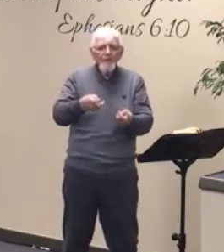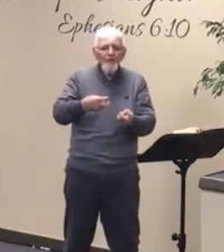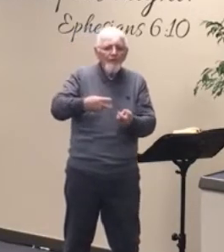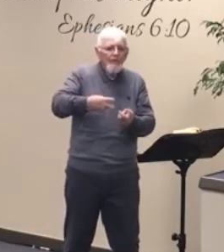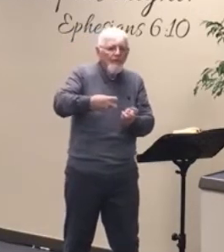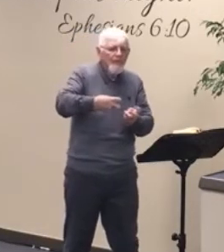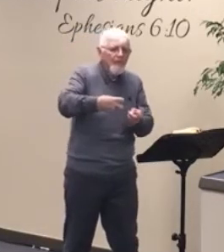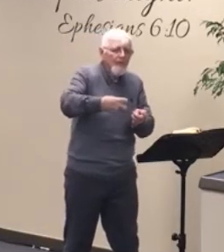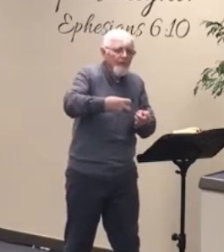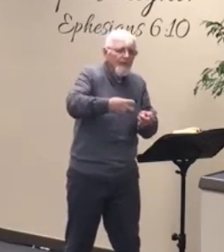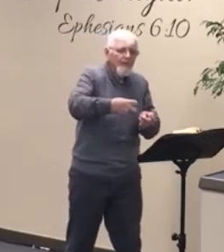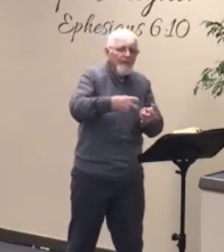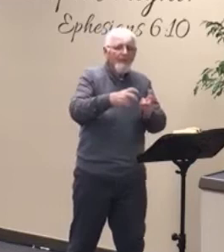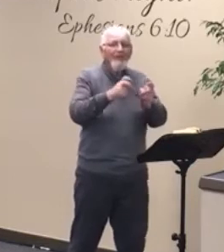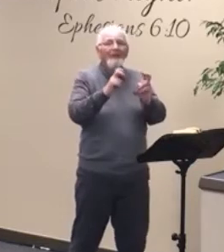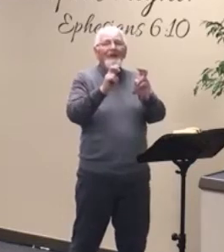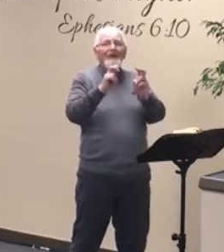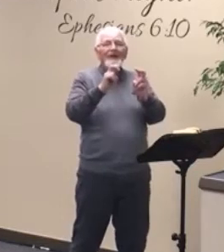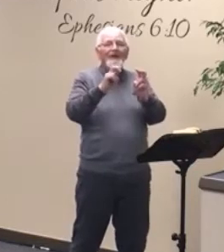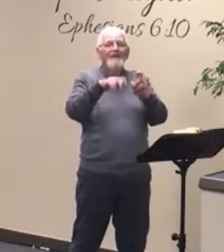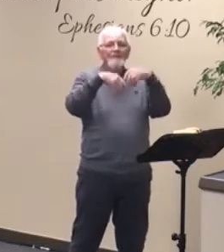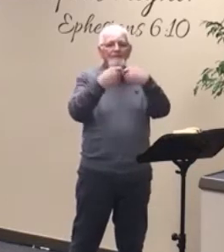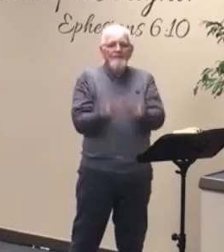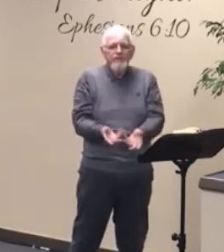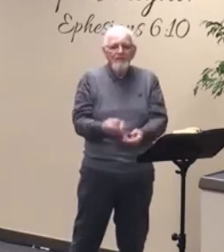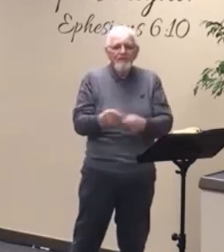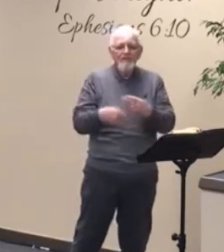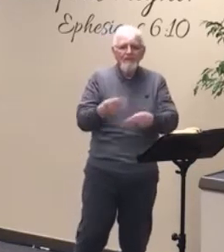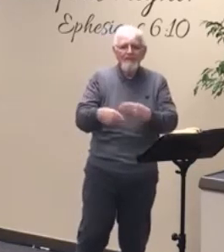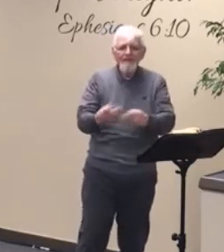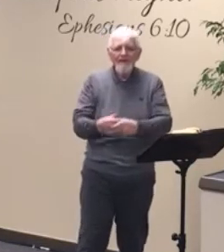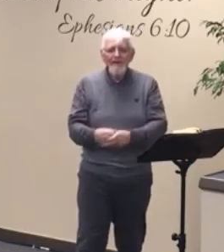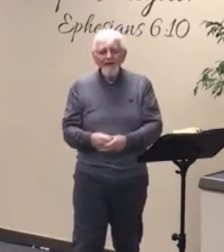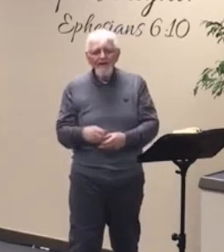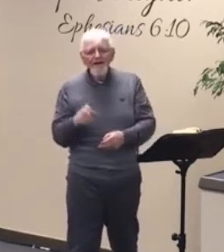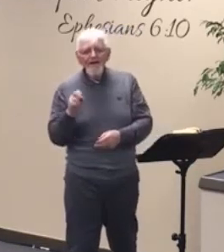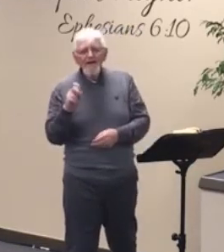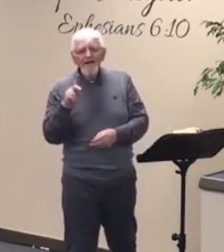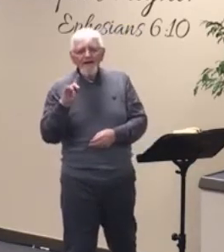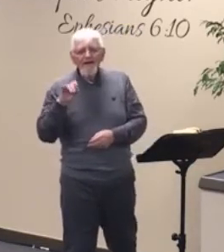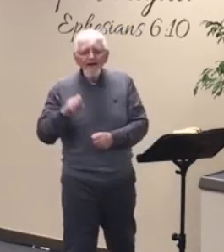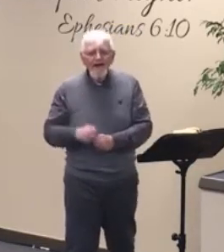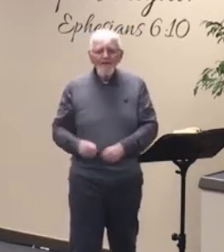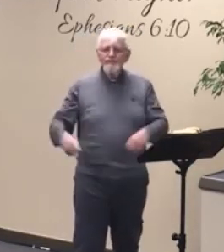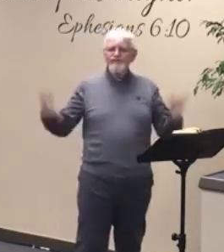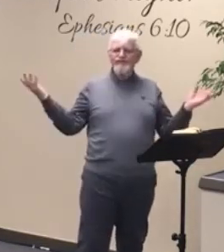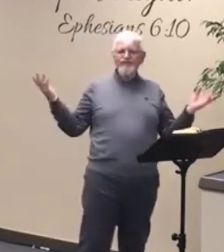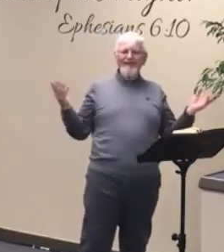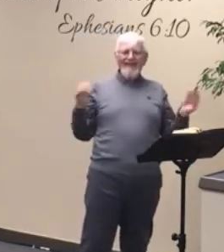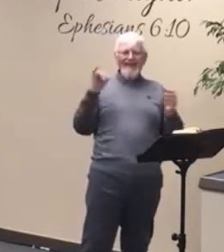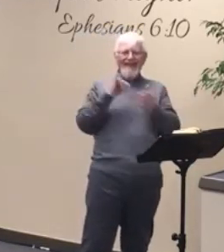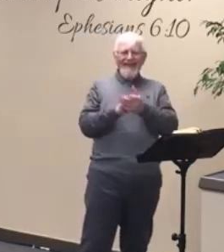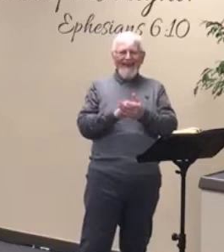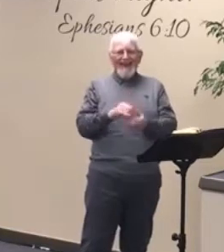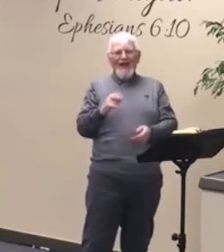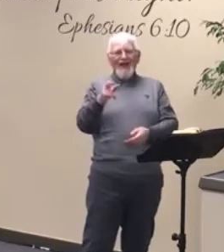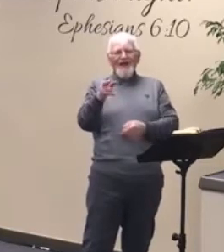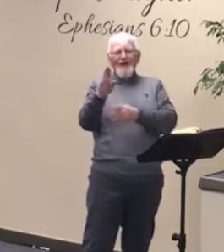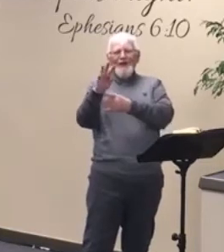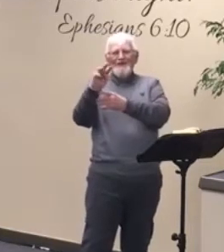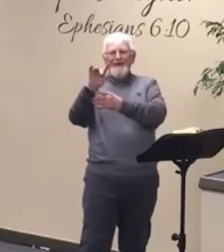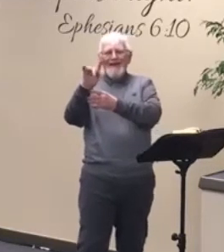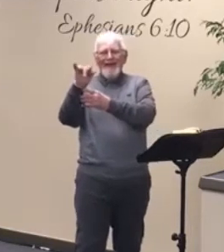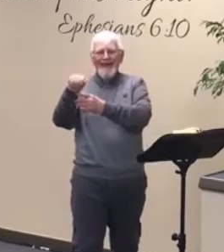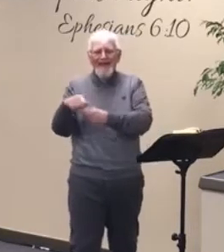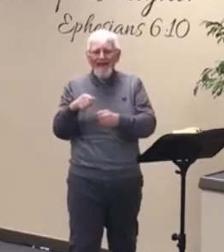sideways, and I go up on my heels, and down I go, and I tumble, and a ski goes flying, and I thought, that was humiliating. And I look around, and